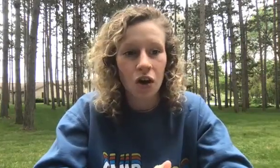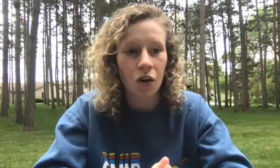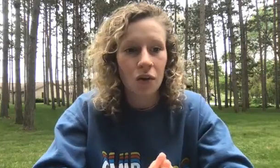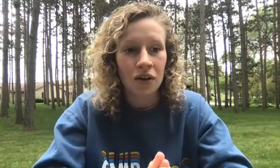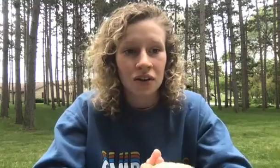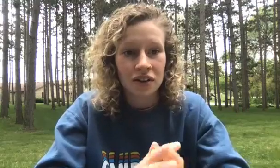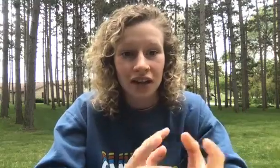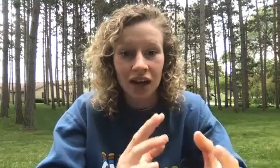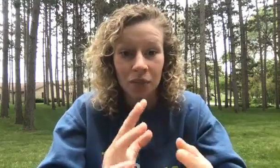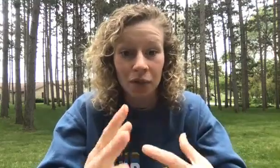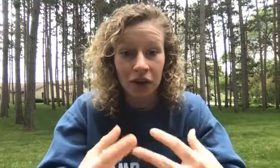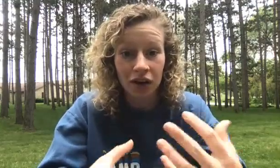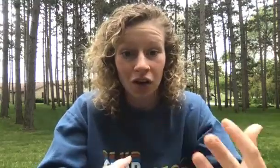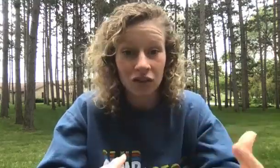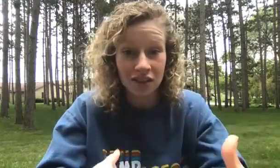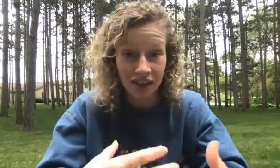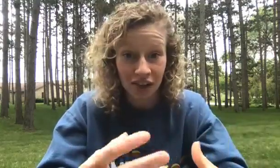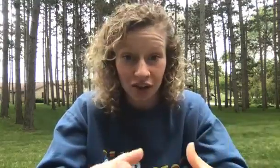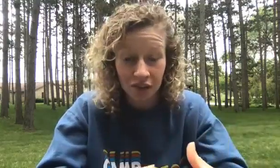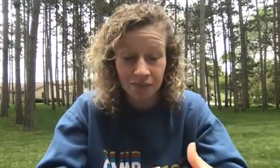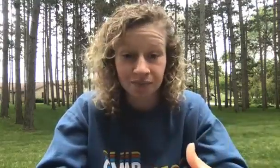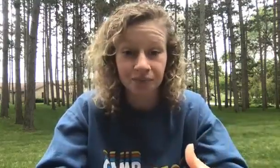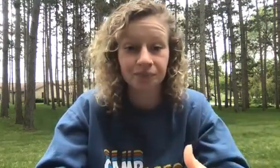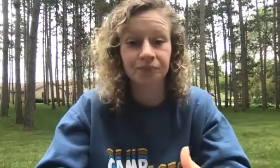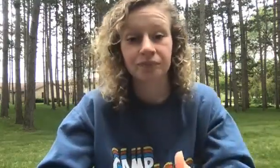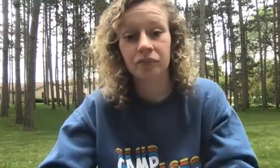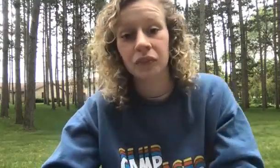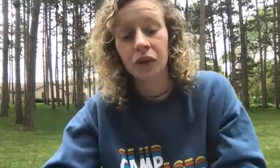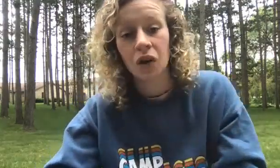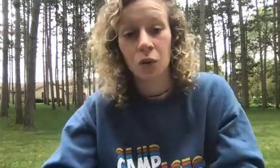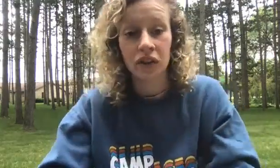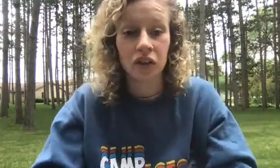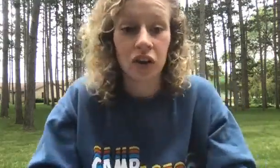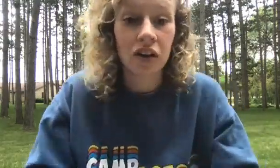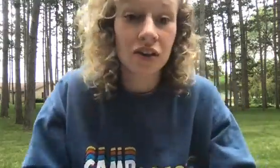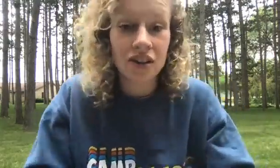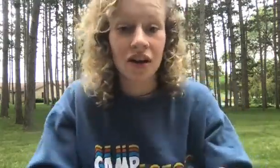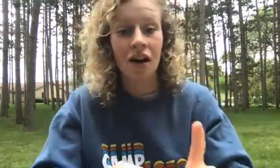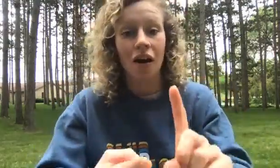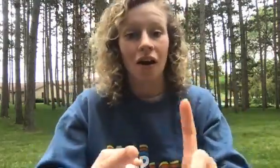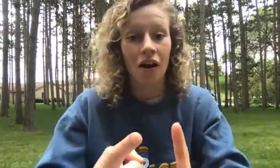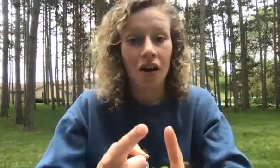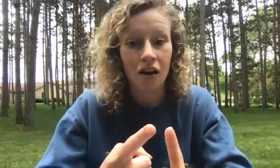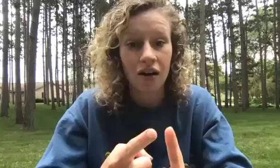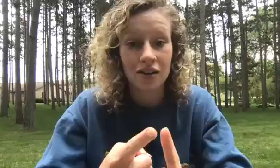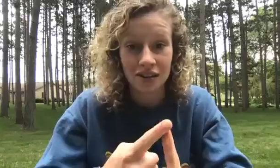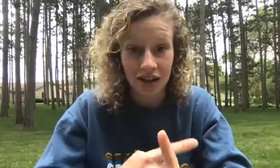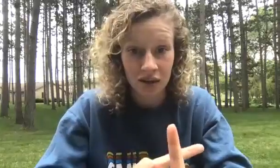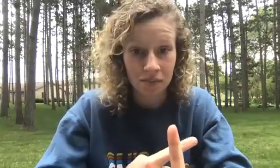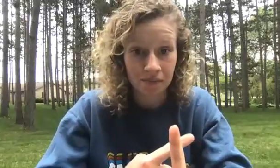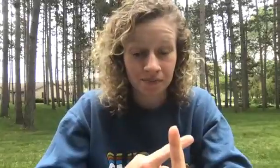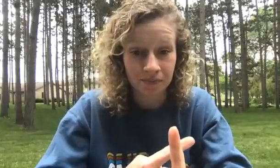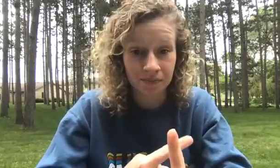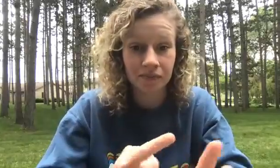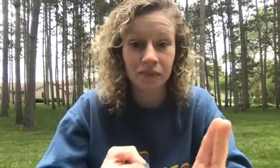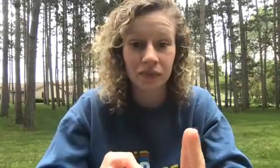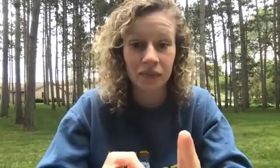So to kind of put it all together, we learned our name, how